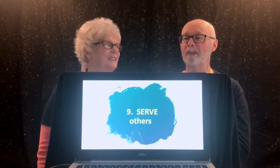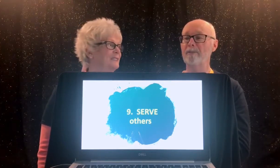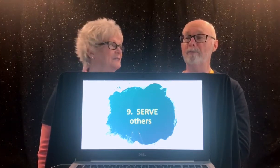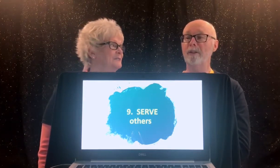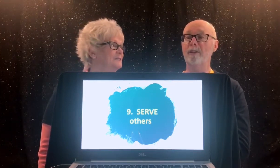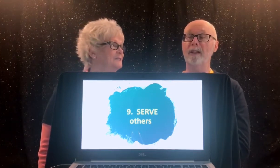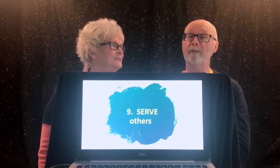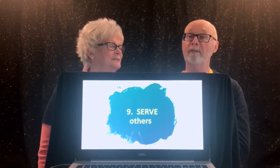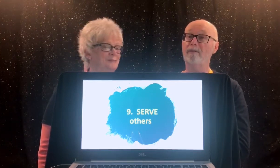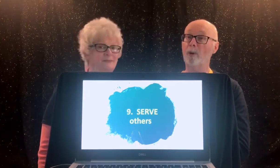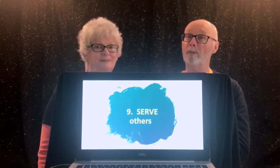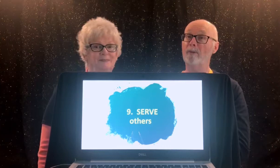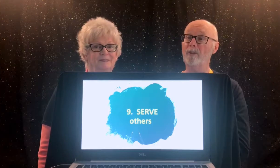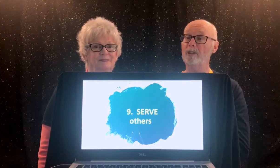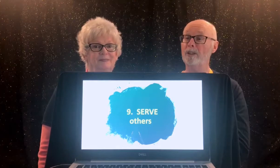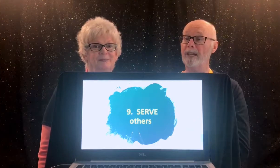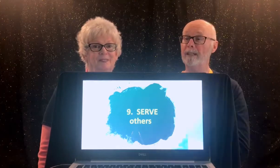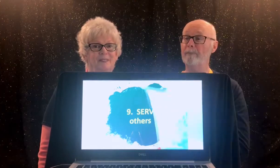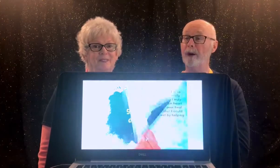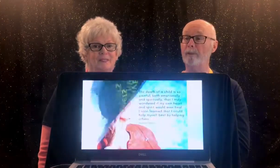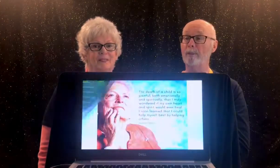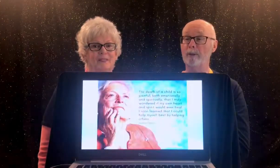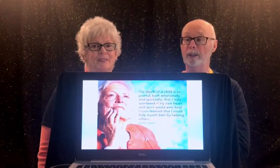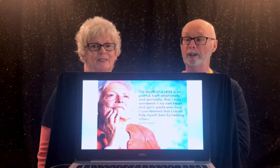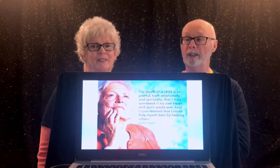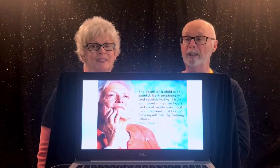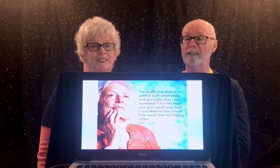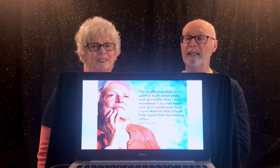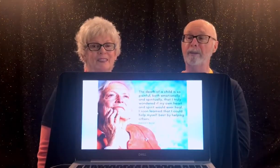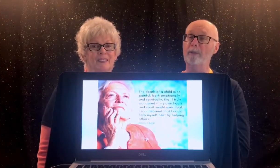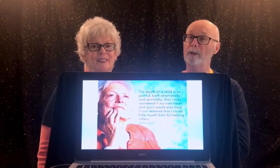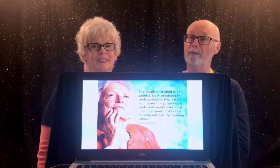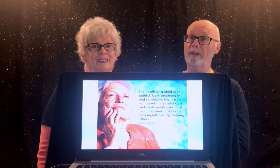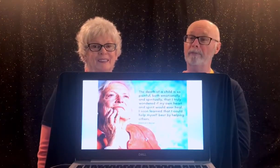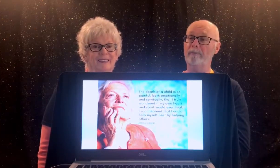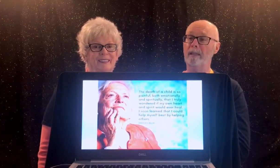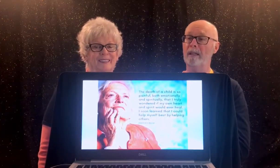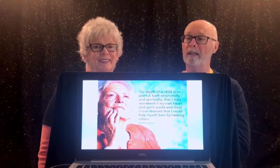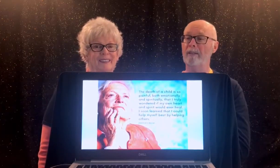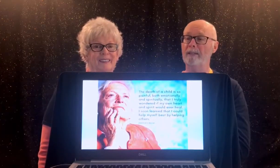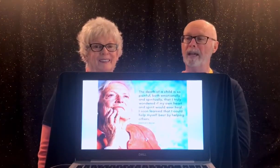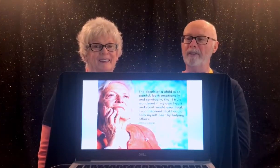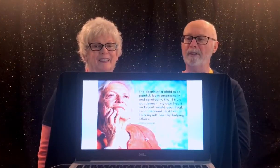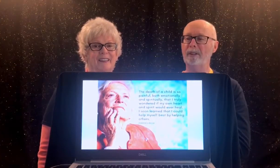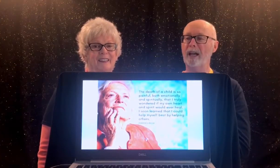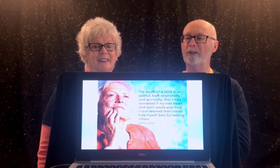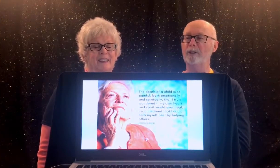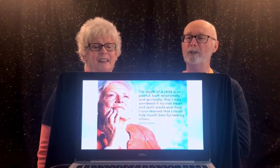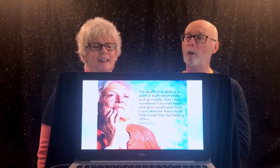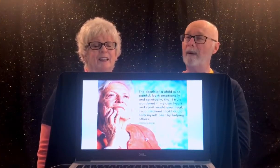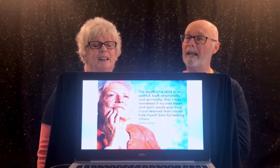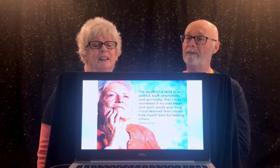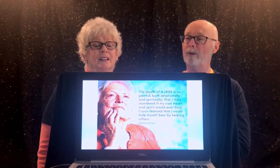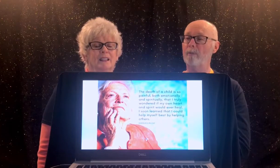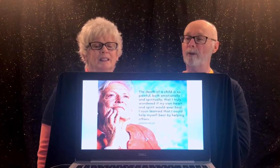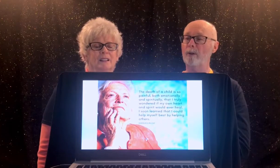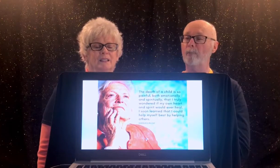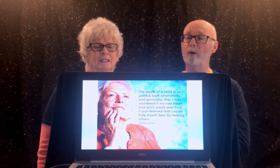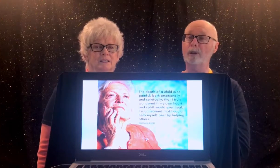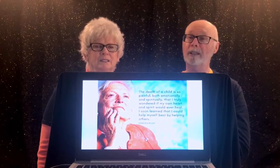Bereaved mother and former First Lady Barbara Bush said it beautifully. The death of a child is so painful, both emotionally